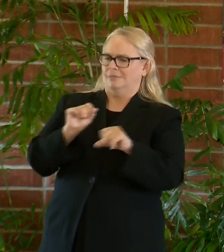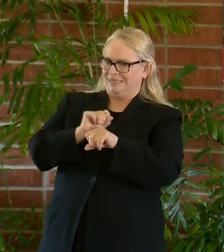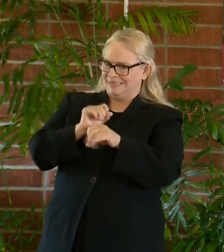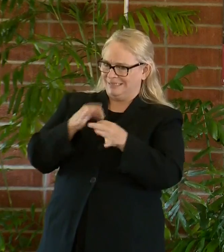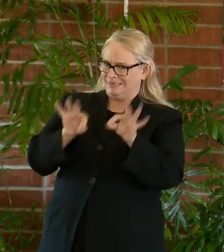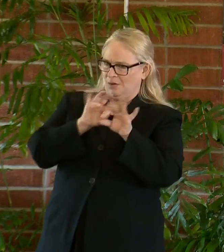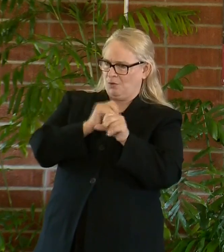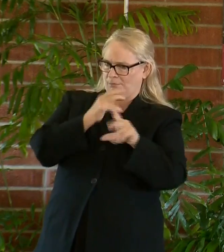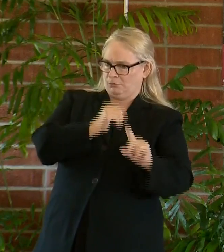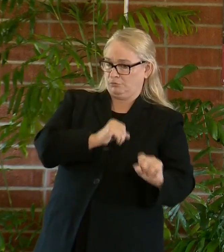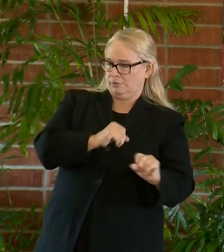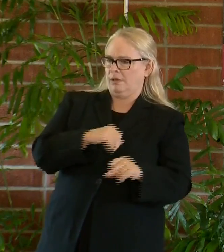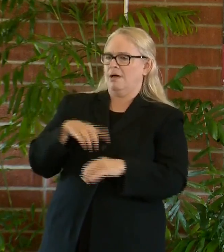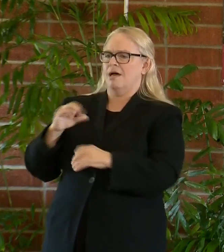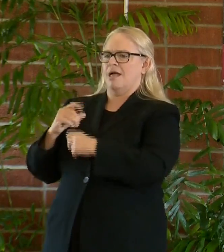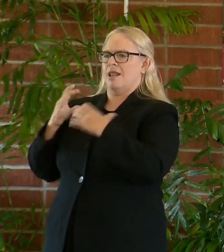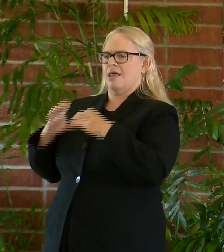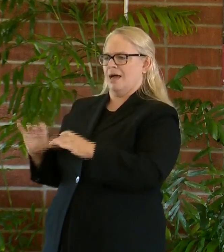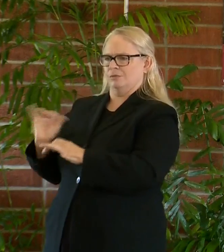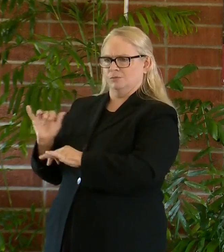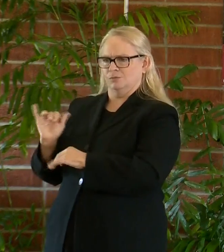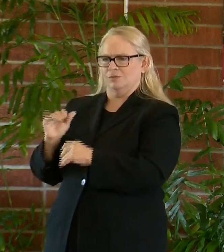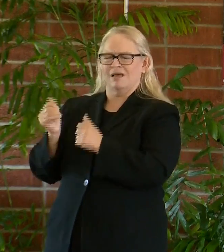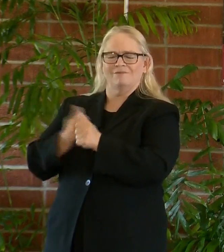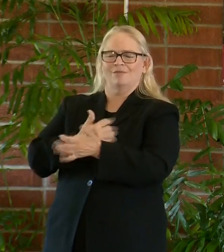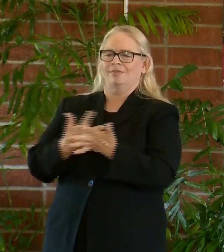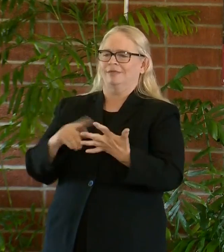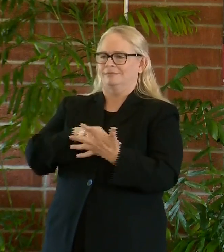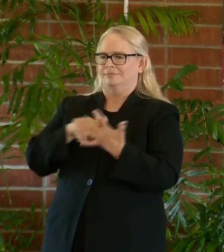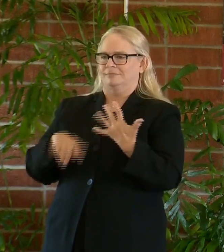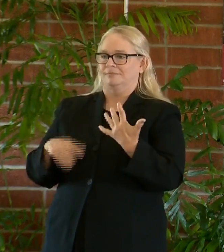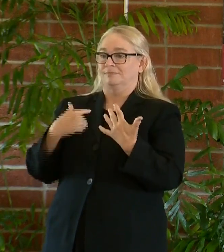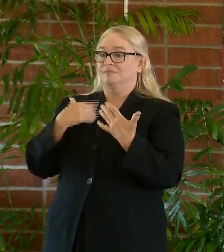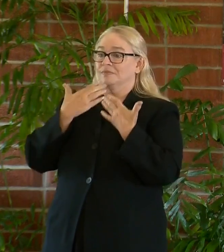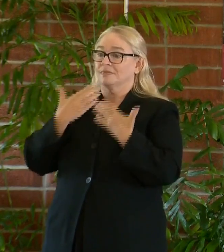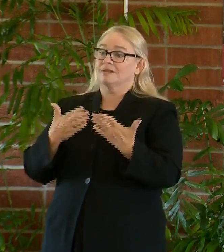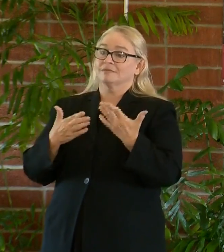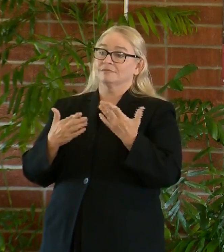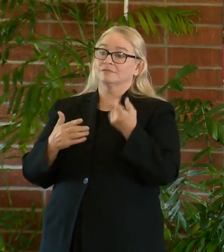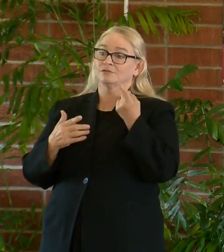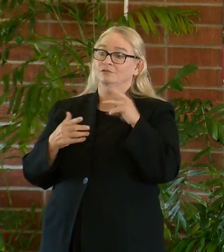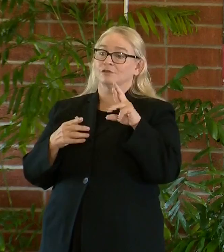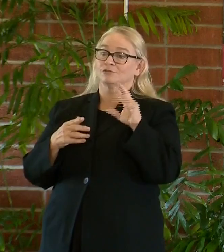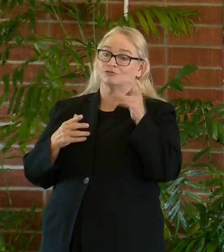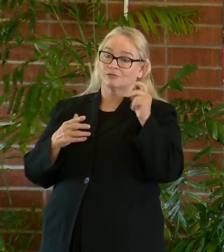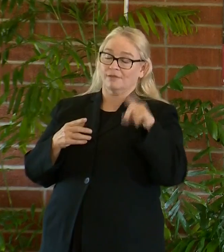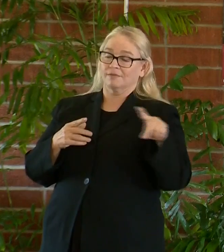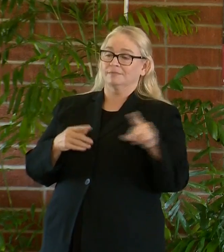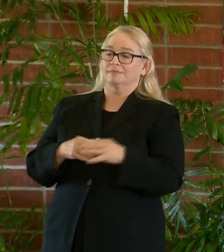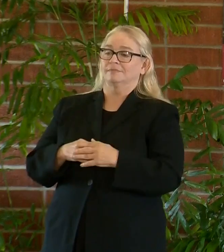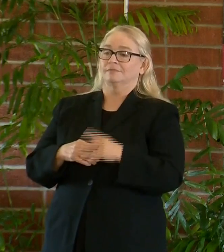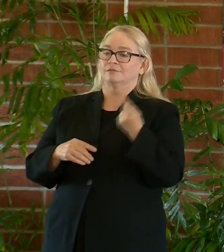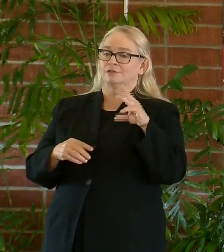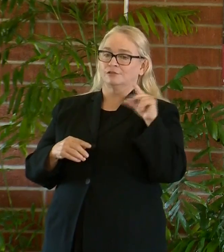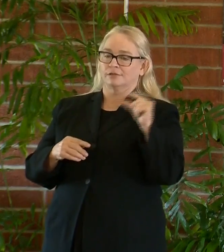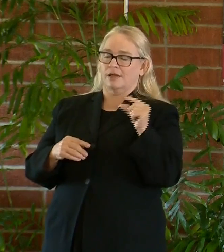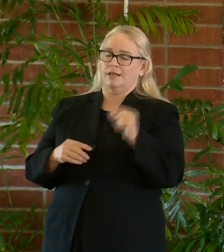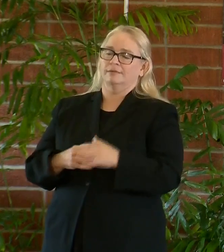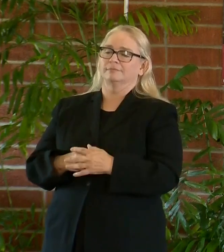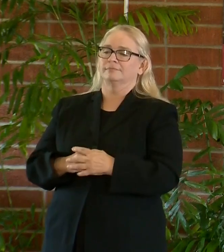as always, for their leadership and for their stewardship, as well as their accommodation here